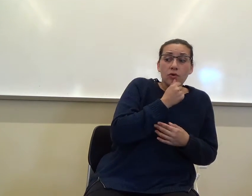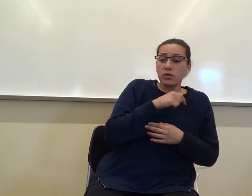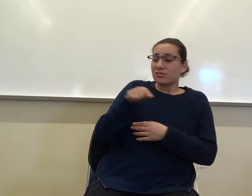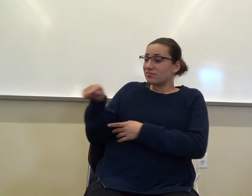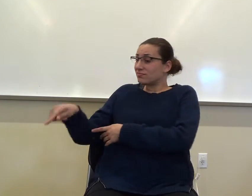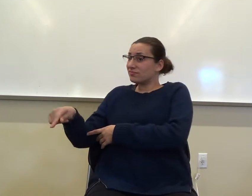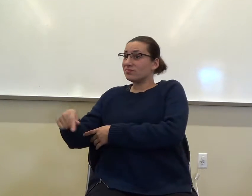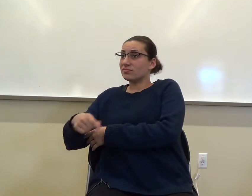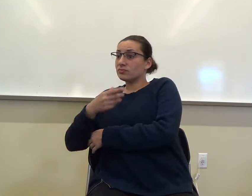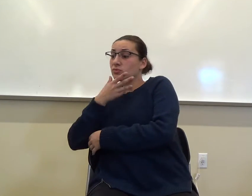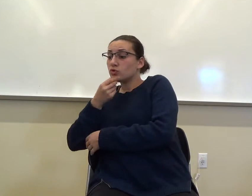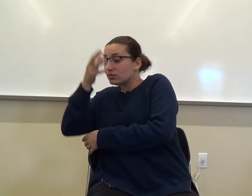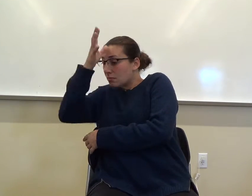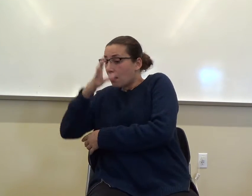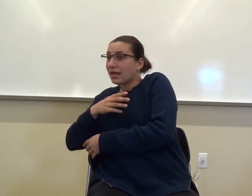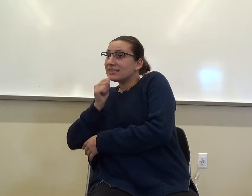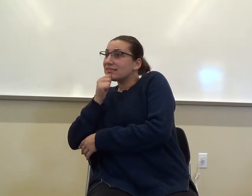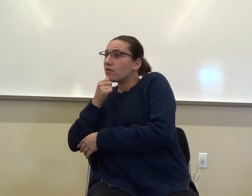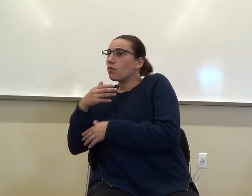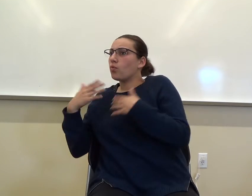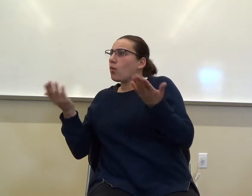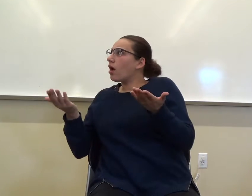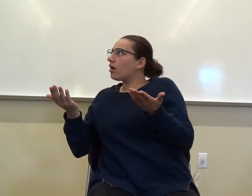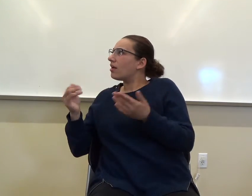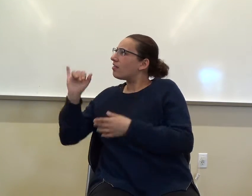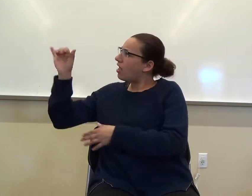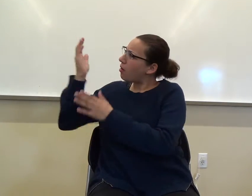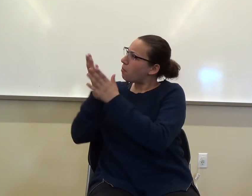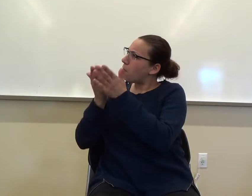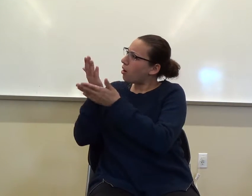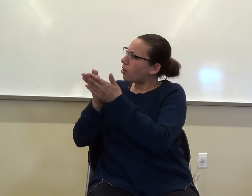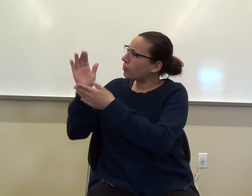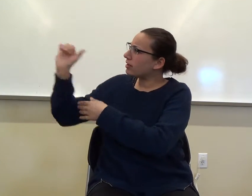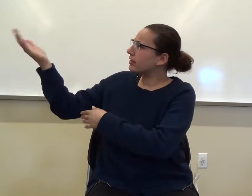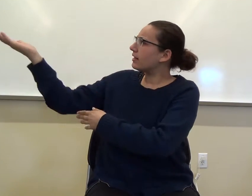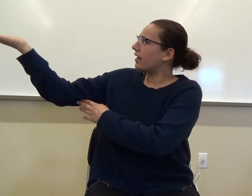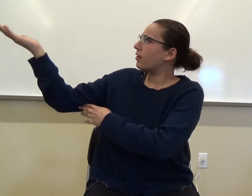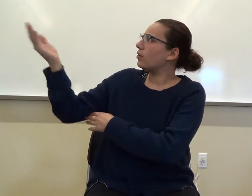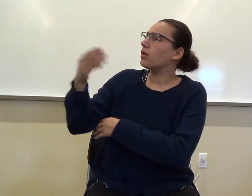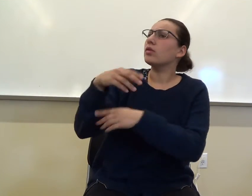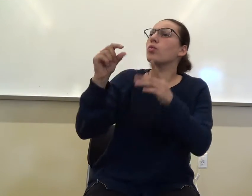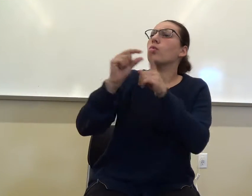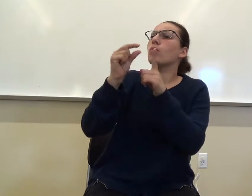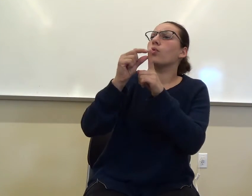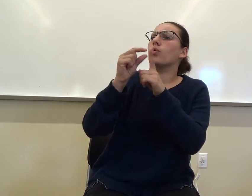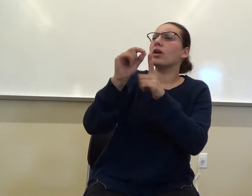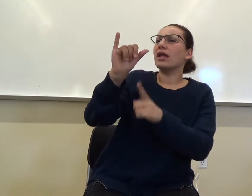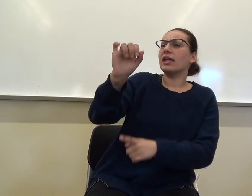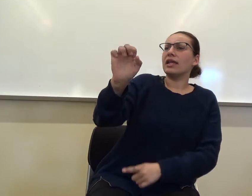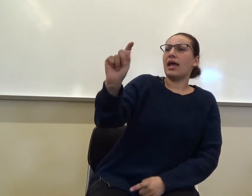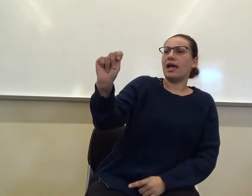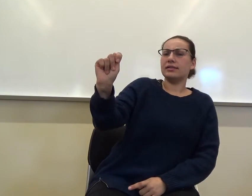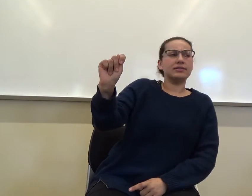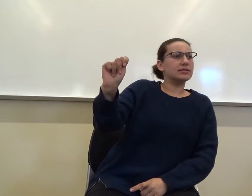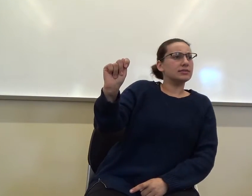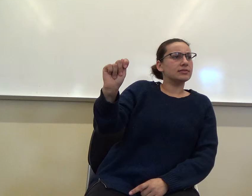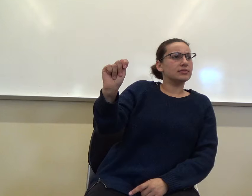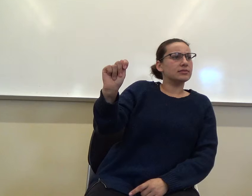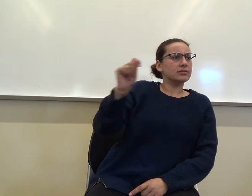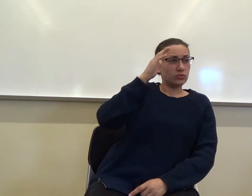then what was this part? What is the part that starts with the reversal transition? Anybody? A lot of people